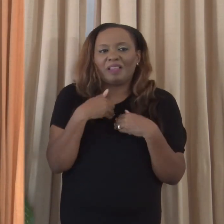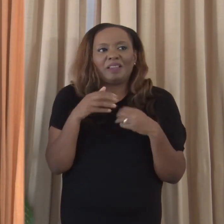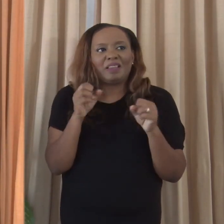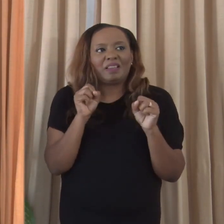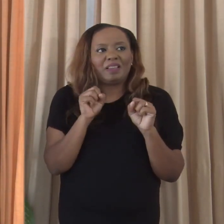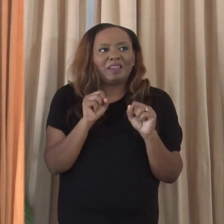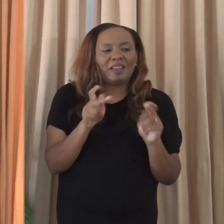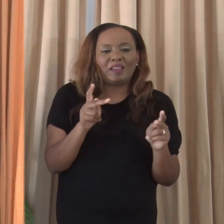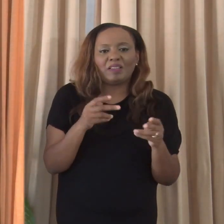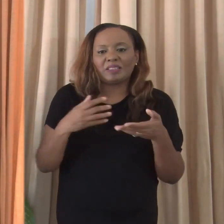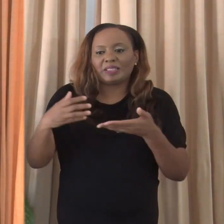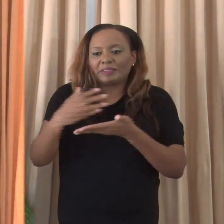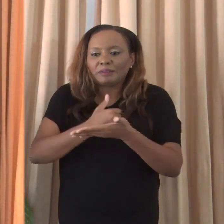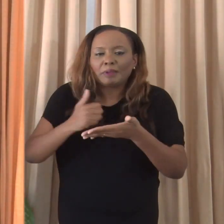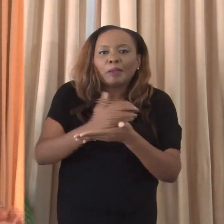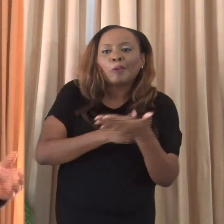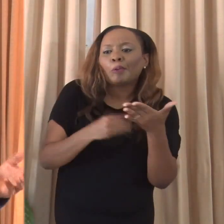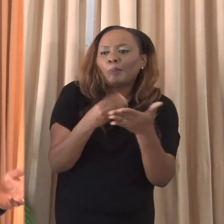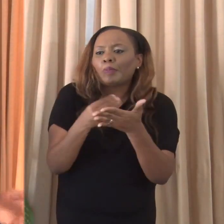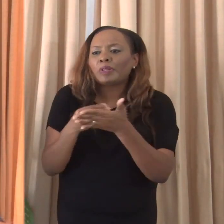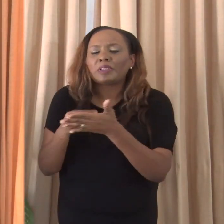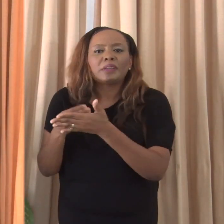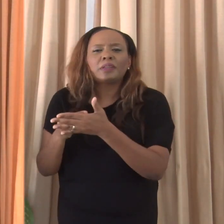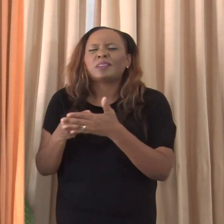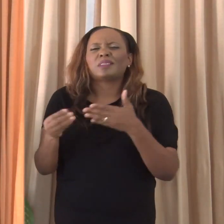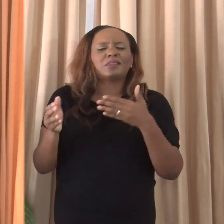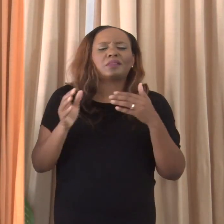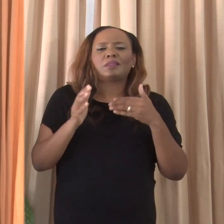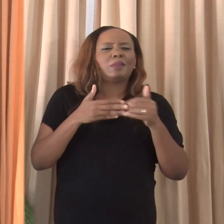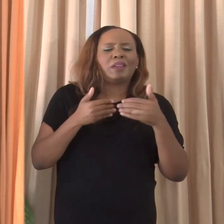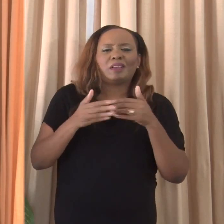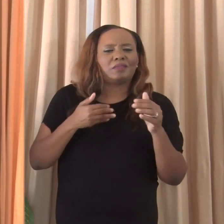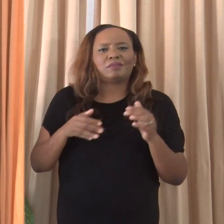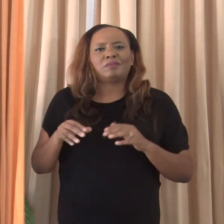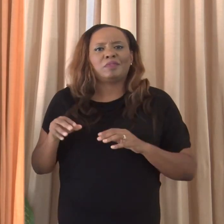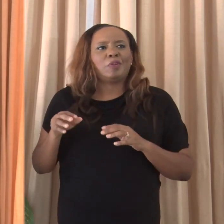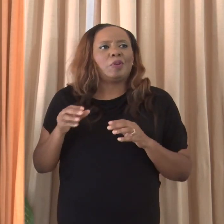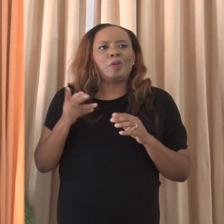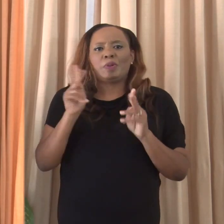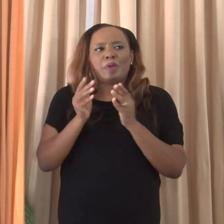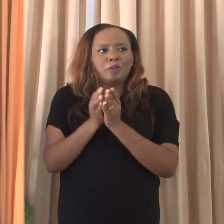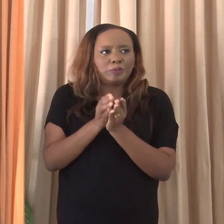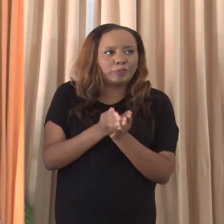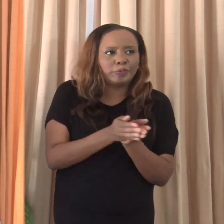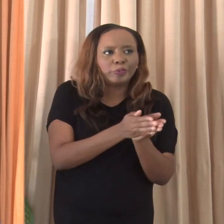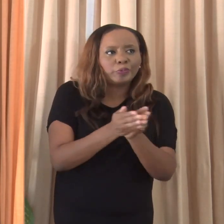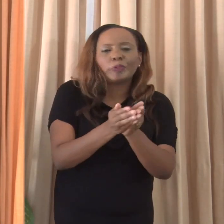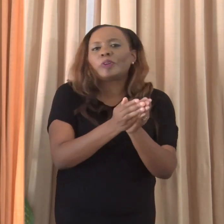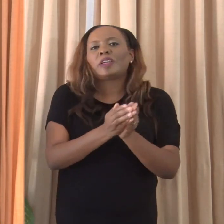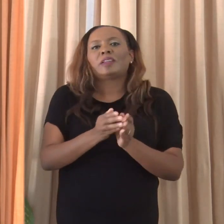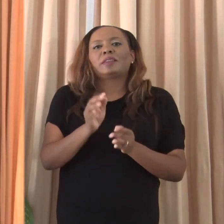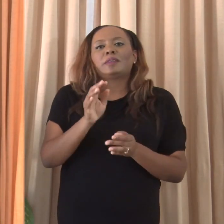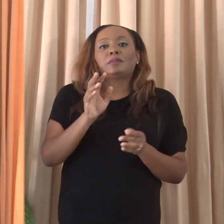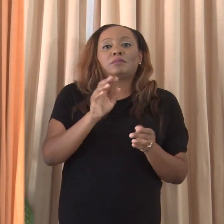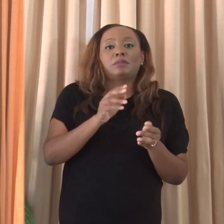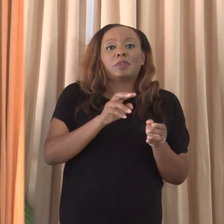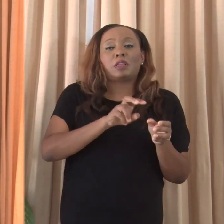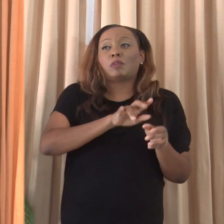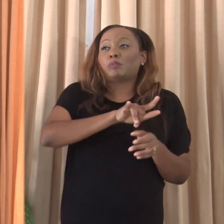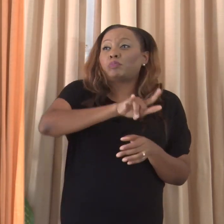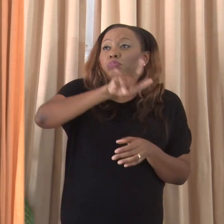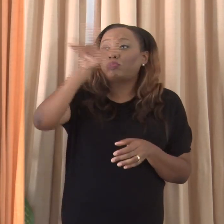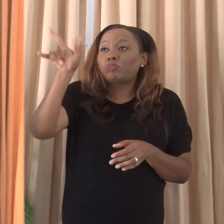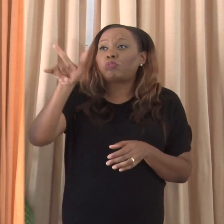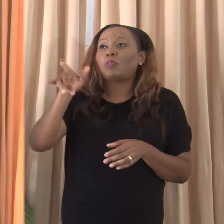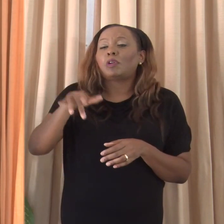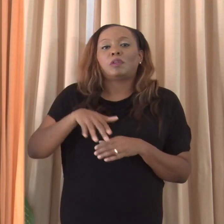to make money off of provisioning it, et cetera, and people depart from here so that the airport makes a lot of money off of air-sea